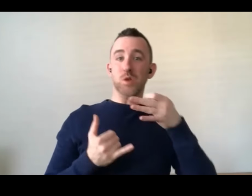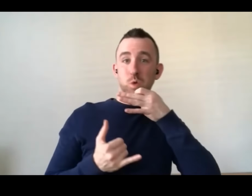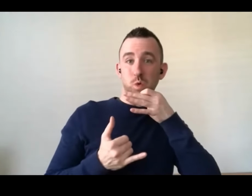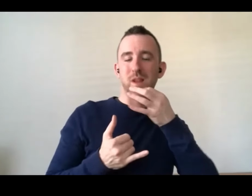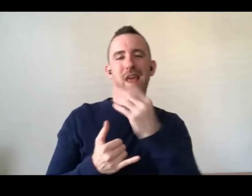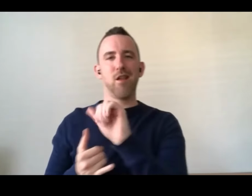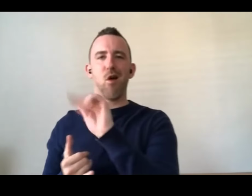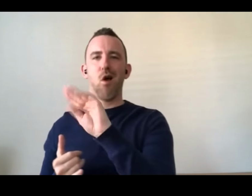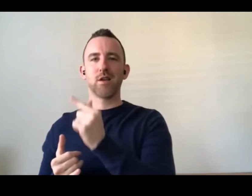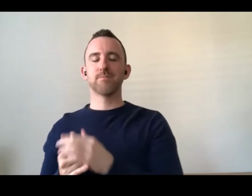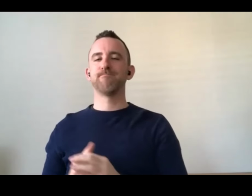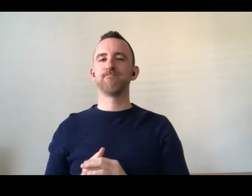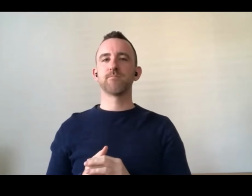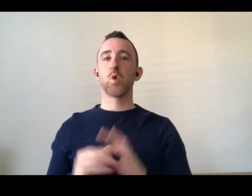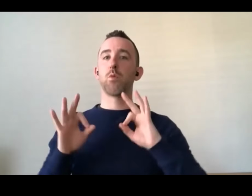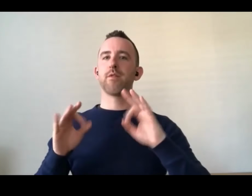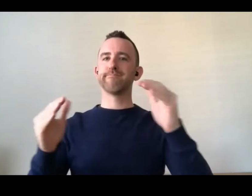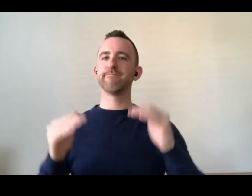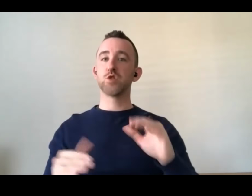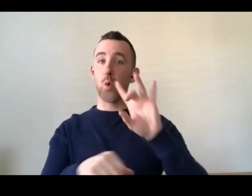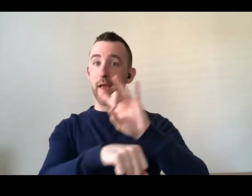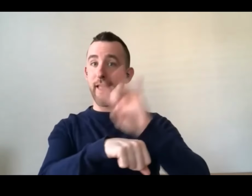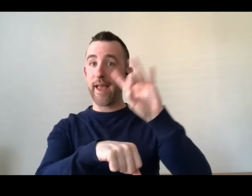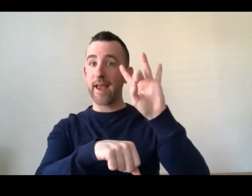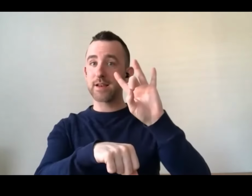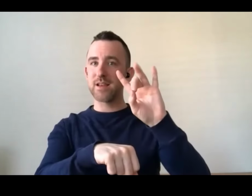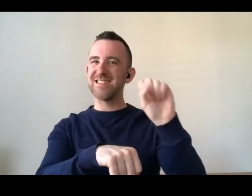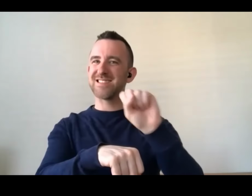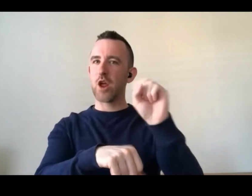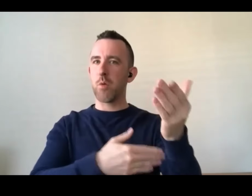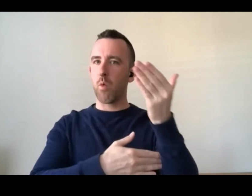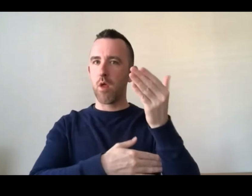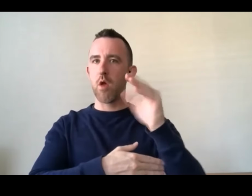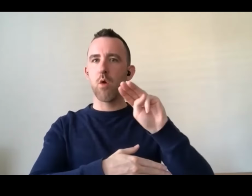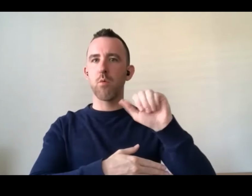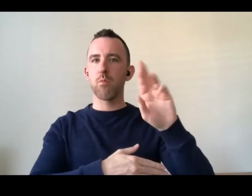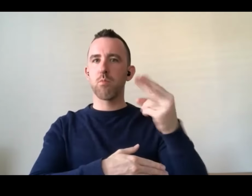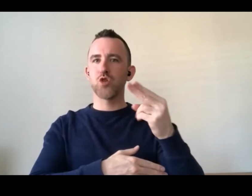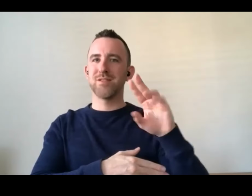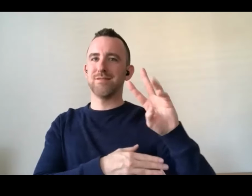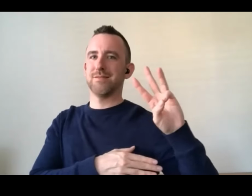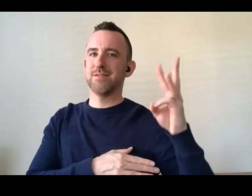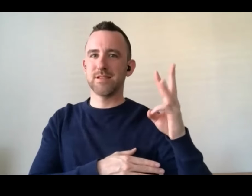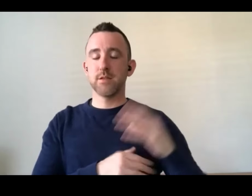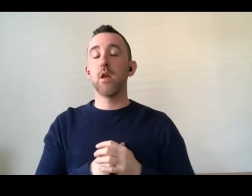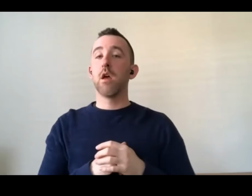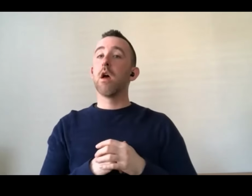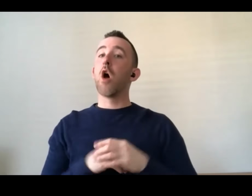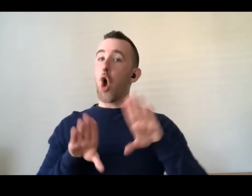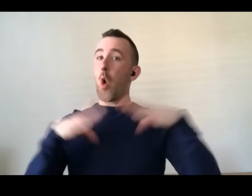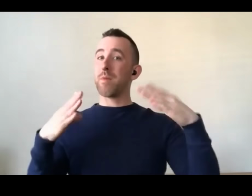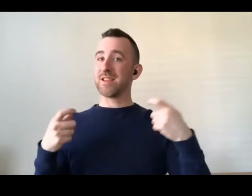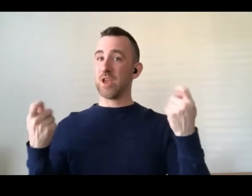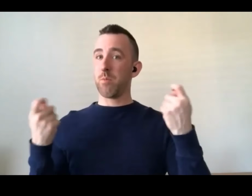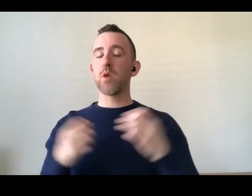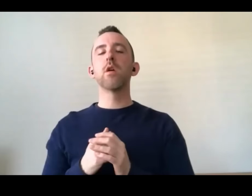Great. Let's move on. So 8 a.m. Saturday morning, March 6th, opening ceremonies. Attend if you can. We'd love to have you. The hunt